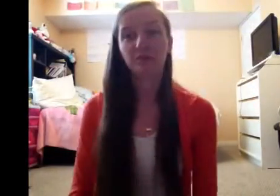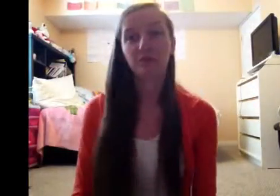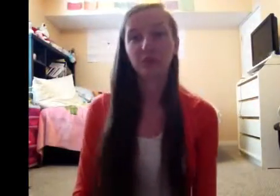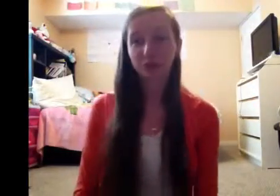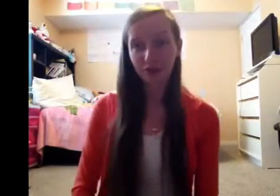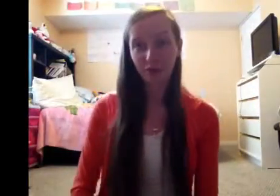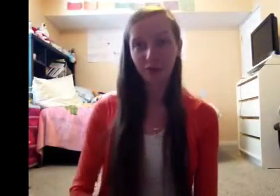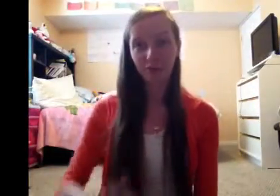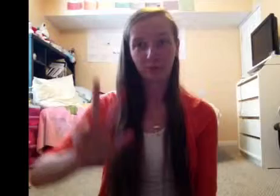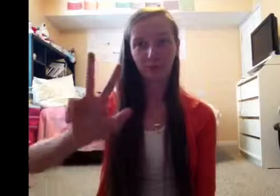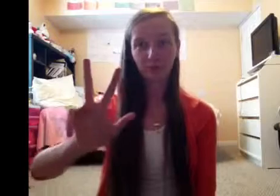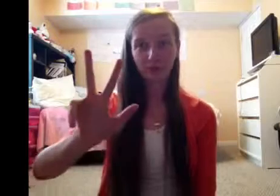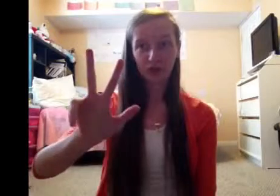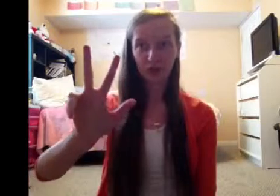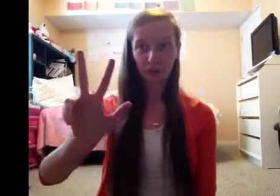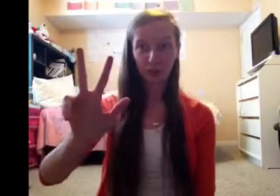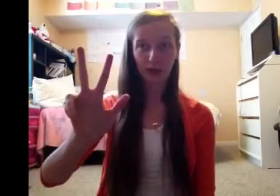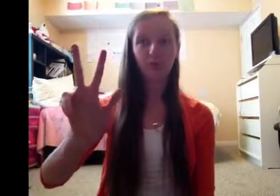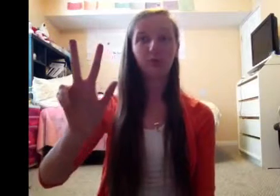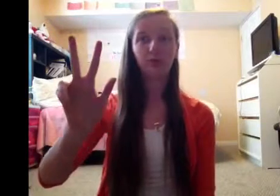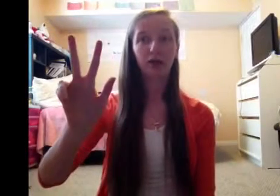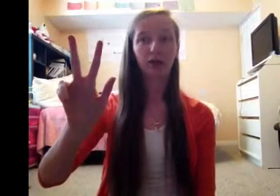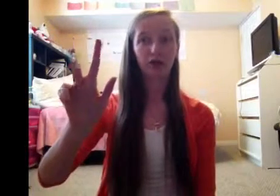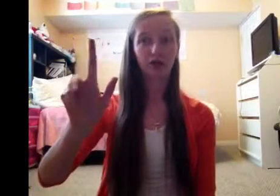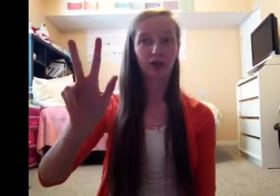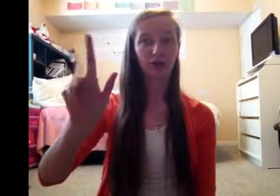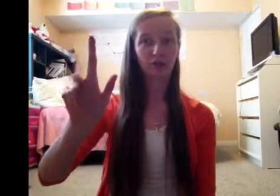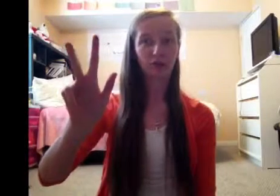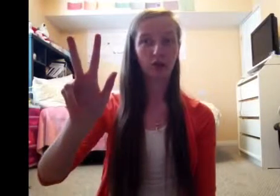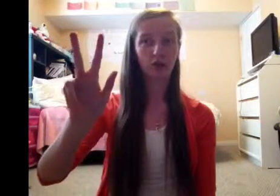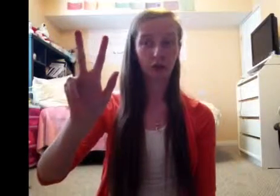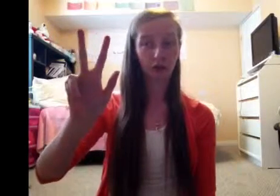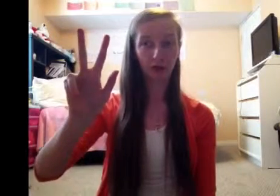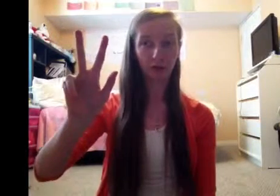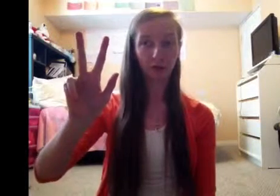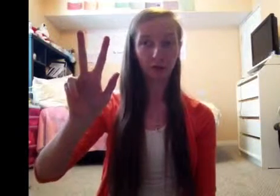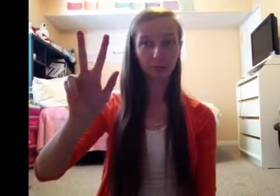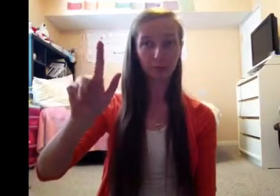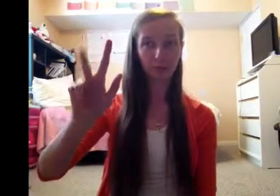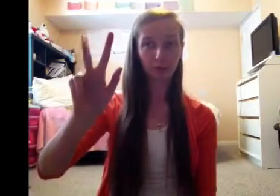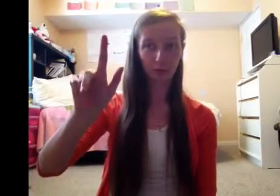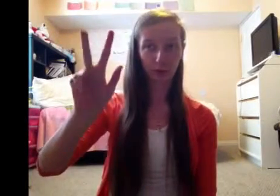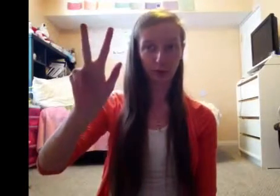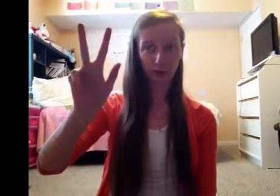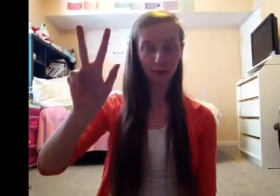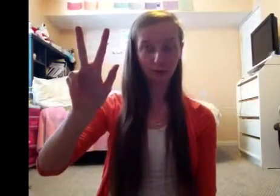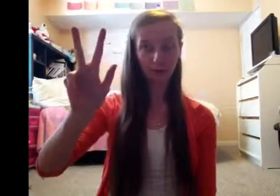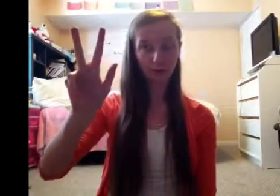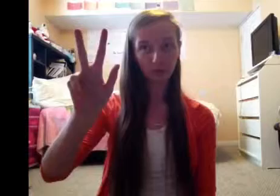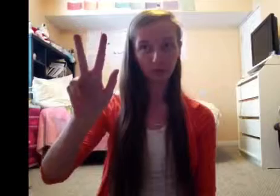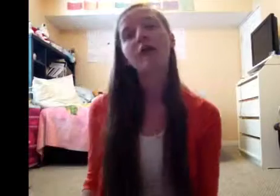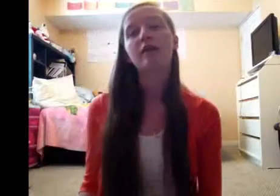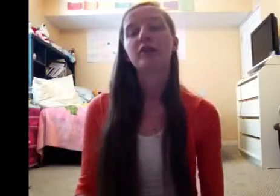for 23, you do a 3, and then you just kind of shake your middle finger. It's 23. So